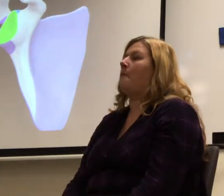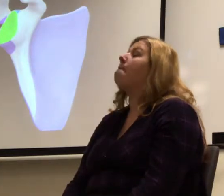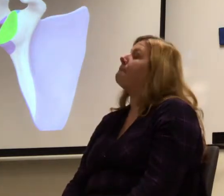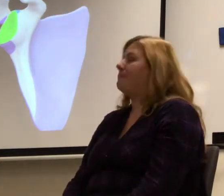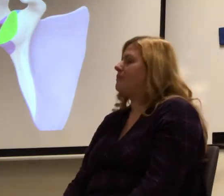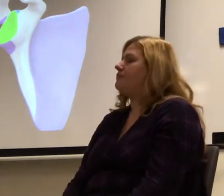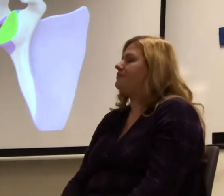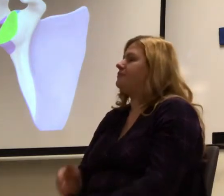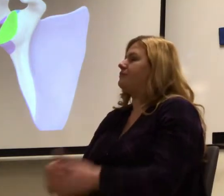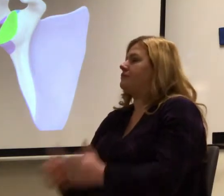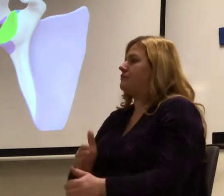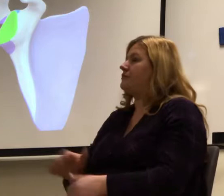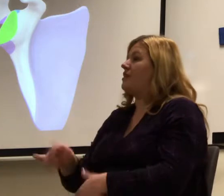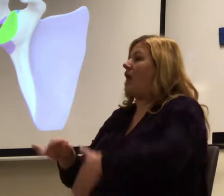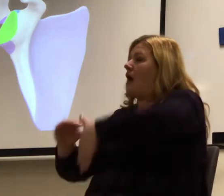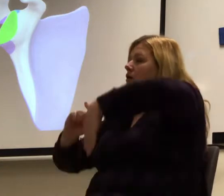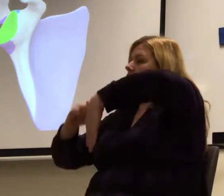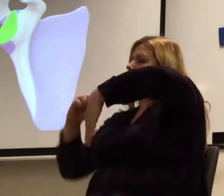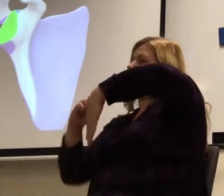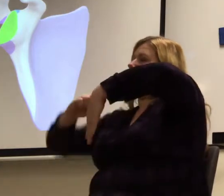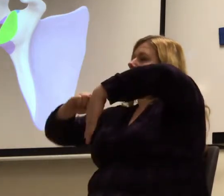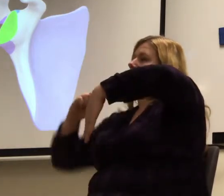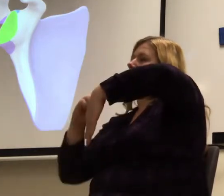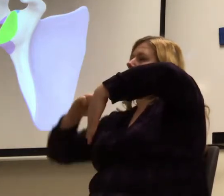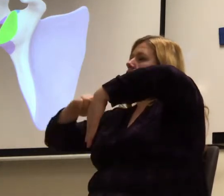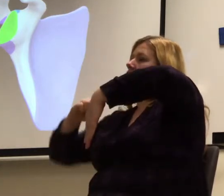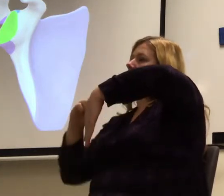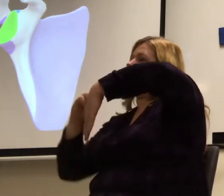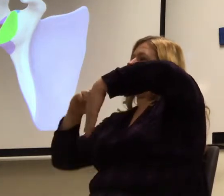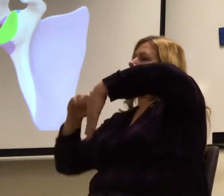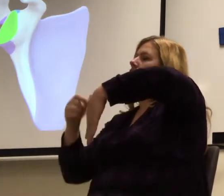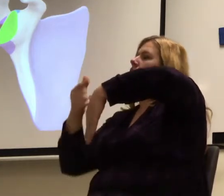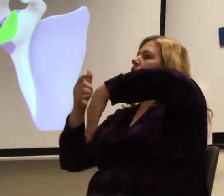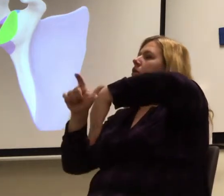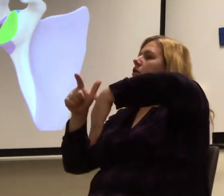Well, anyways, the name of that joint is glenohumeral joint.